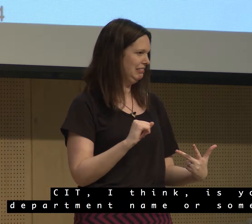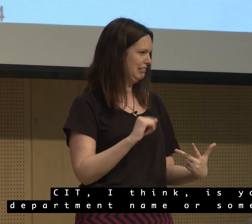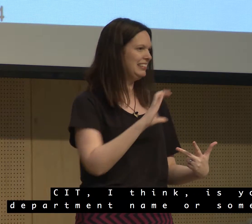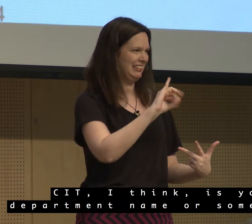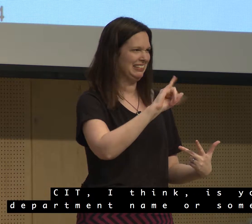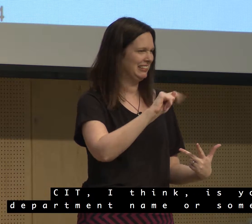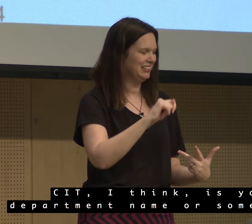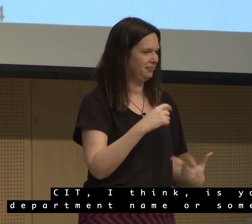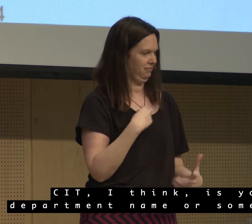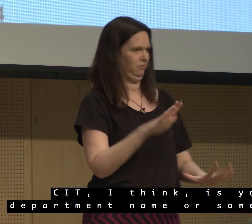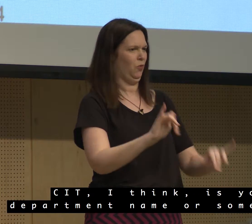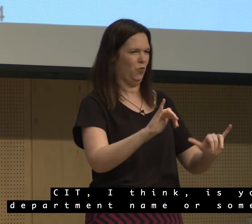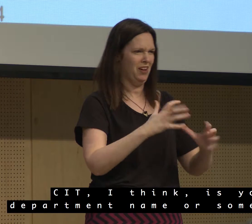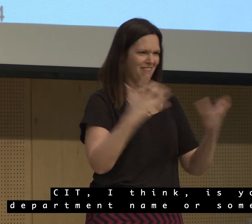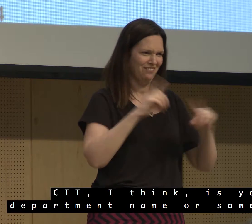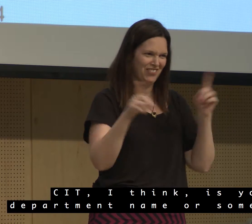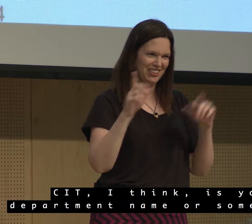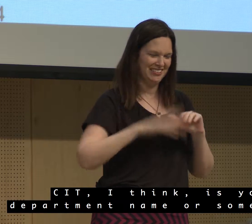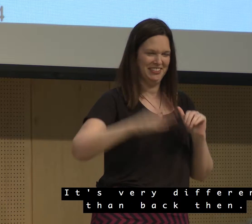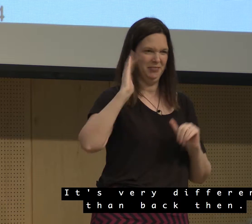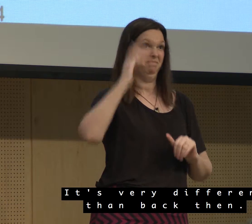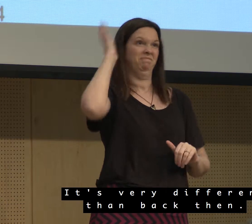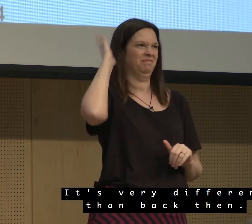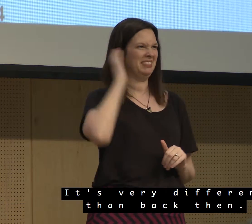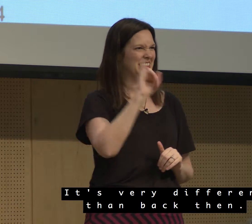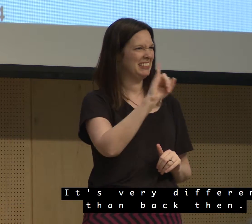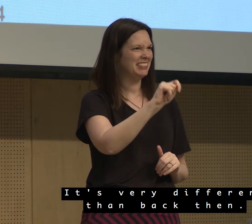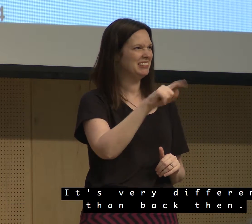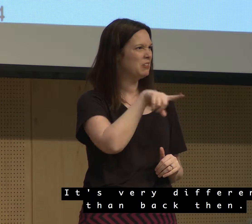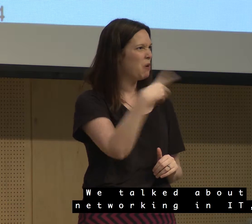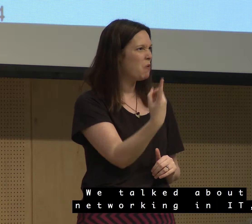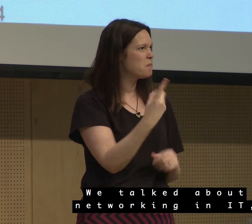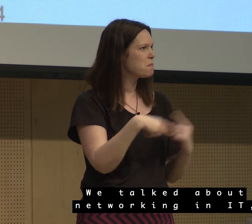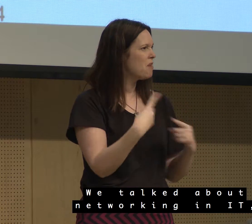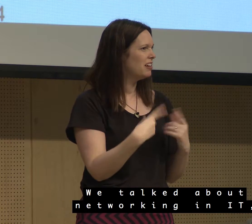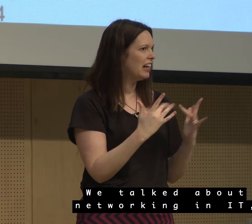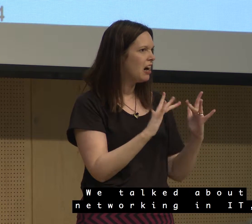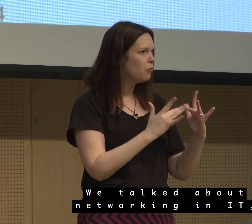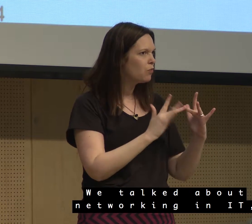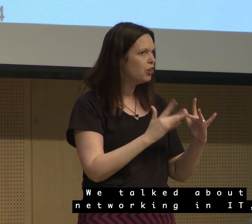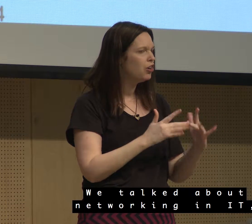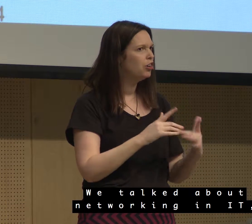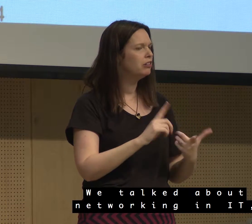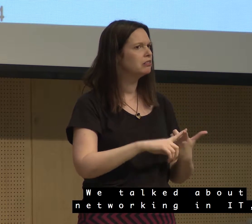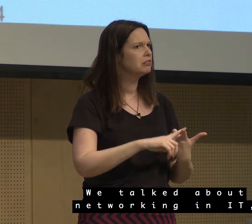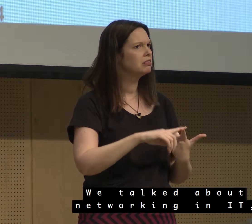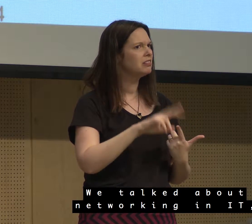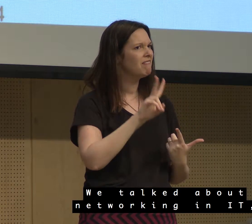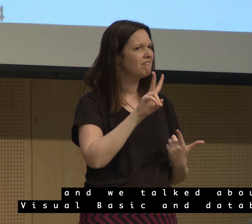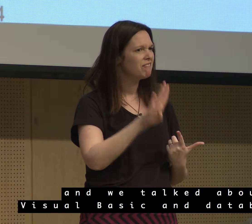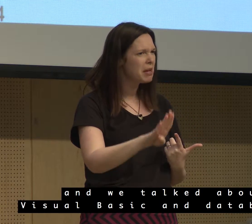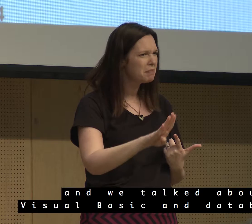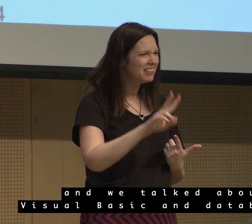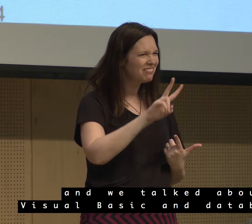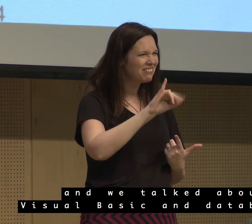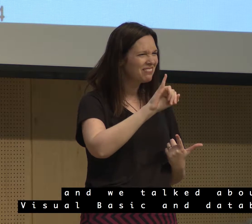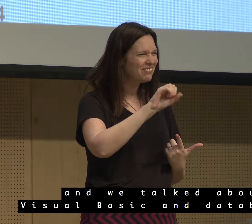I think, is your department name or something. It's very different than back then. We talked about networking in IT, and we talked